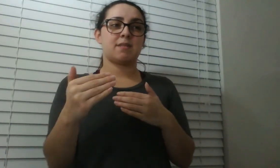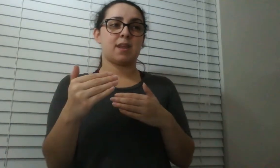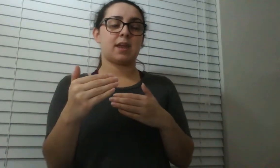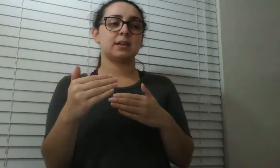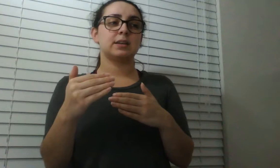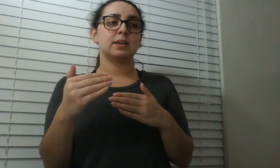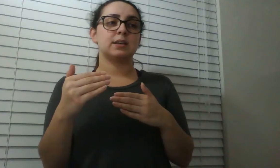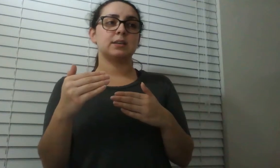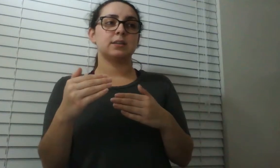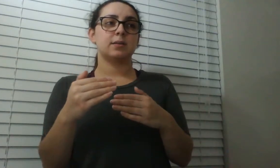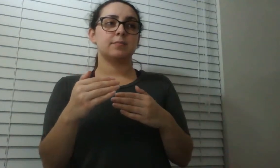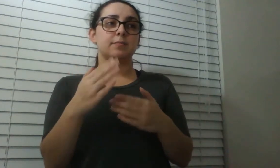all I'll say.